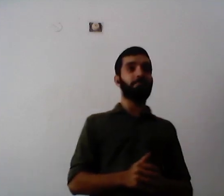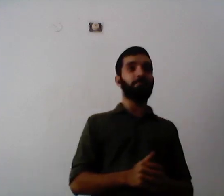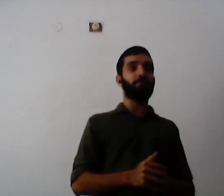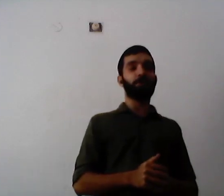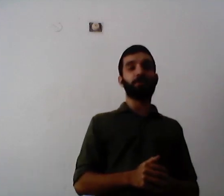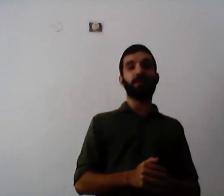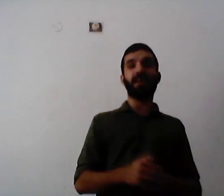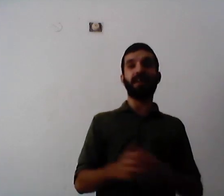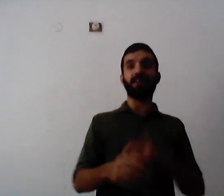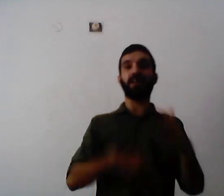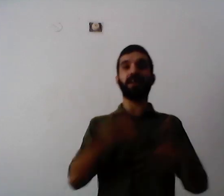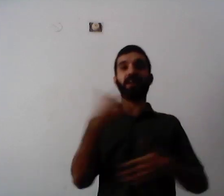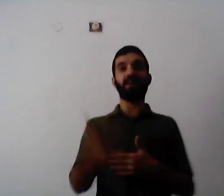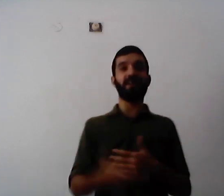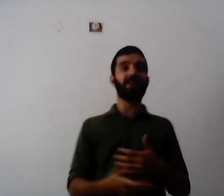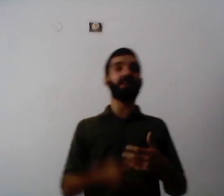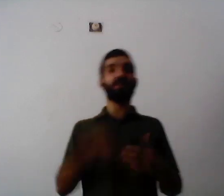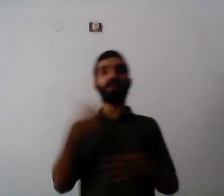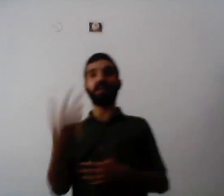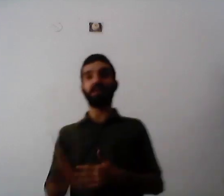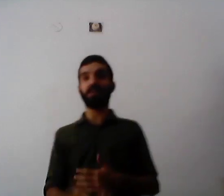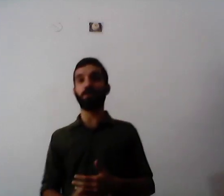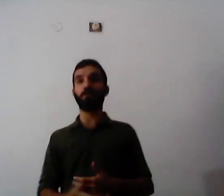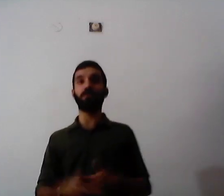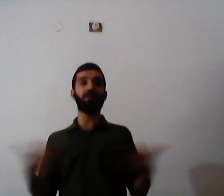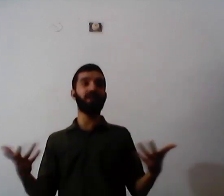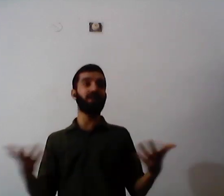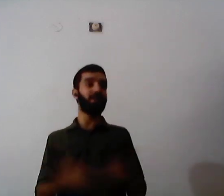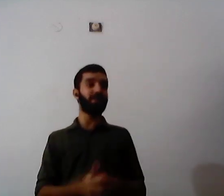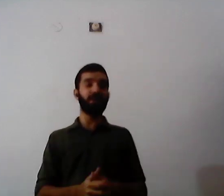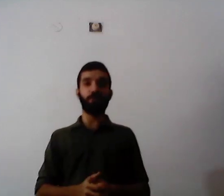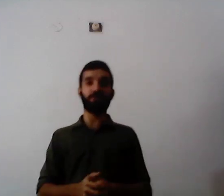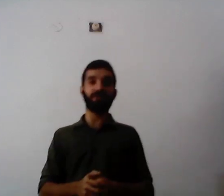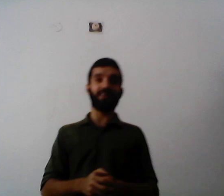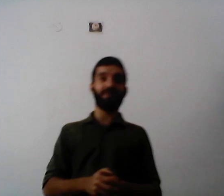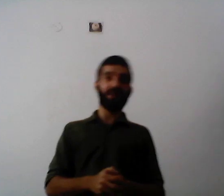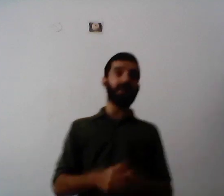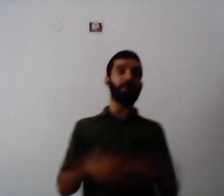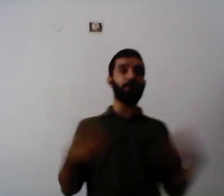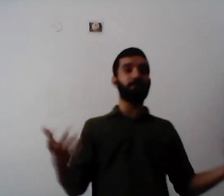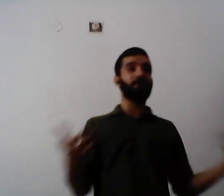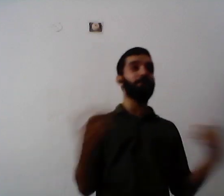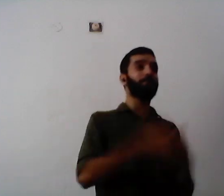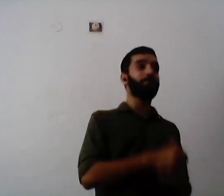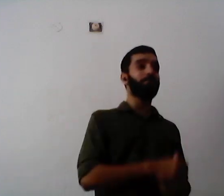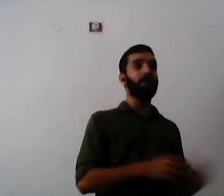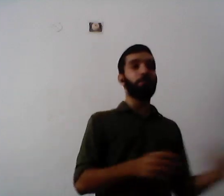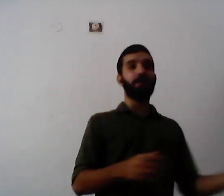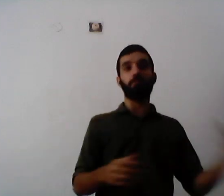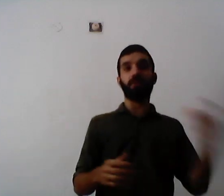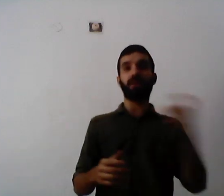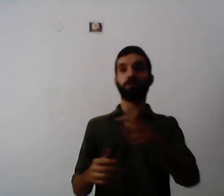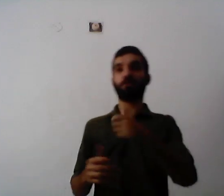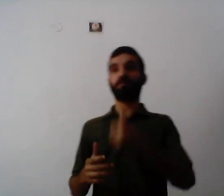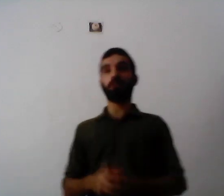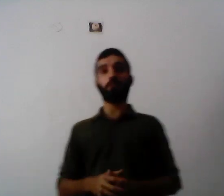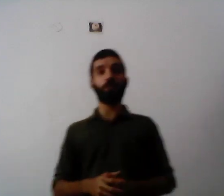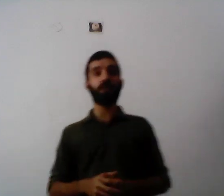what to say, like the recollecting Henry's law will be very often then, right? Like whenever you pick up a soft drink bottle, you're